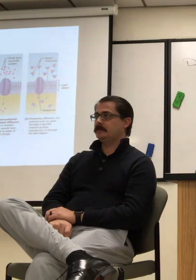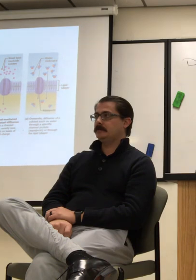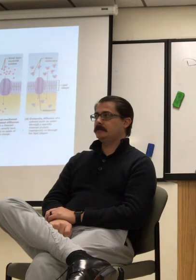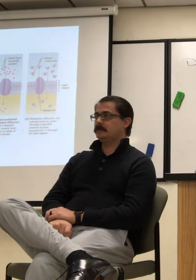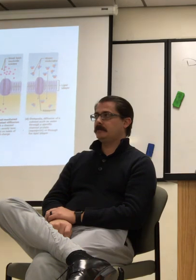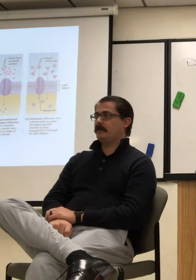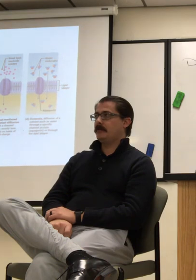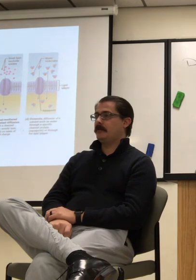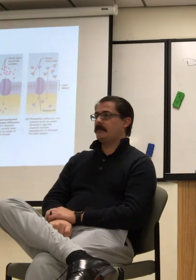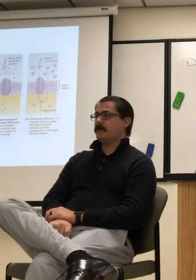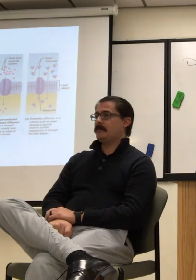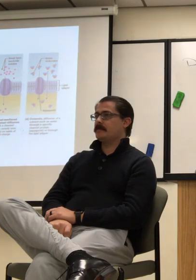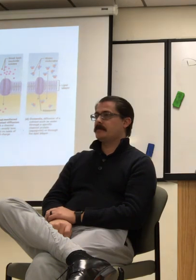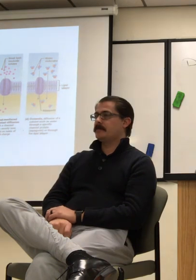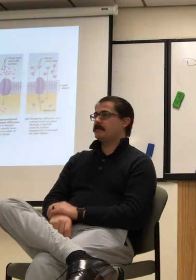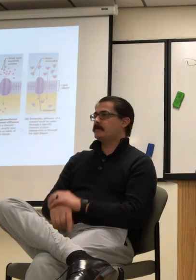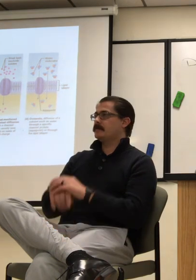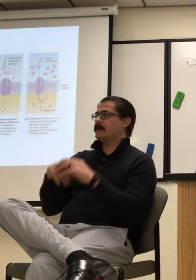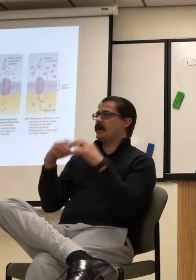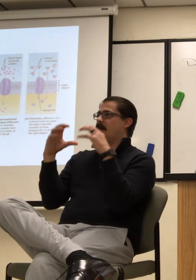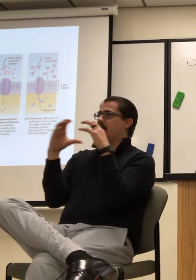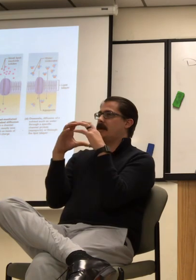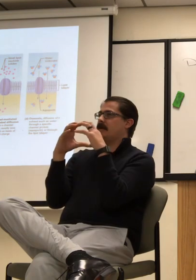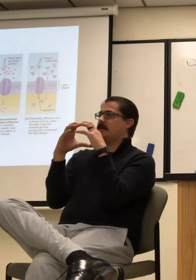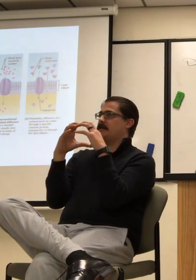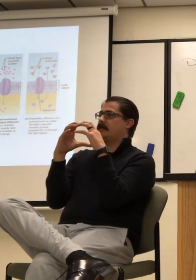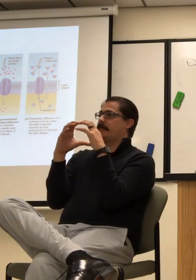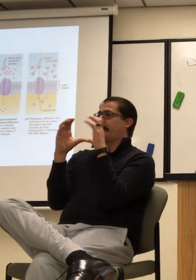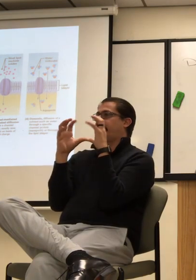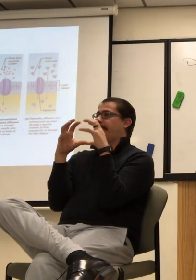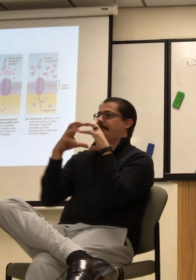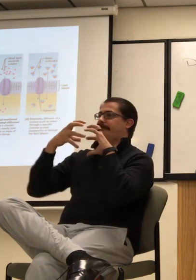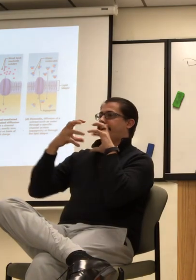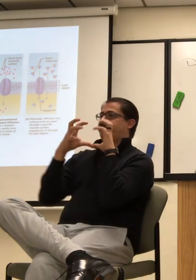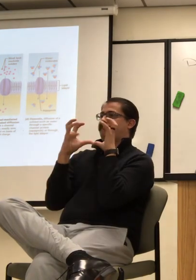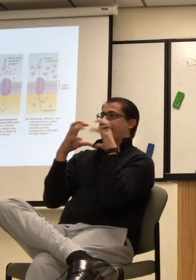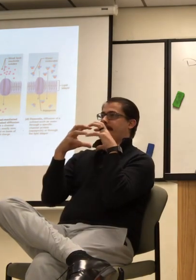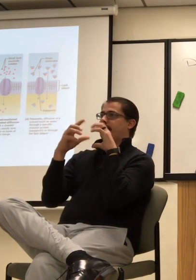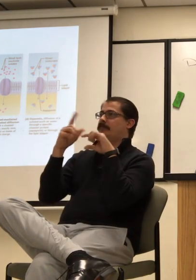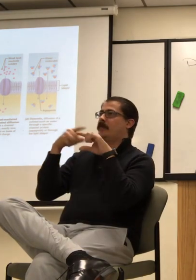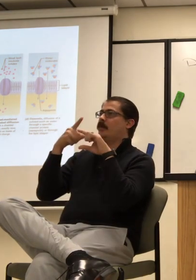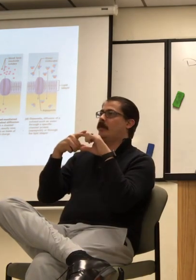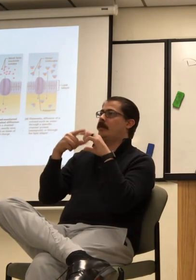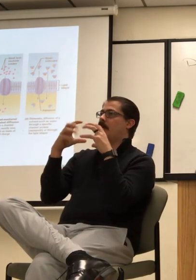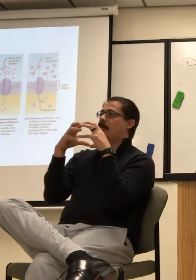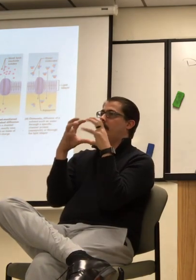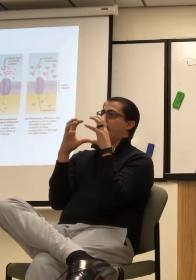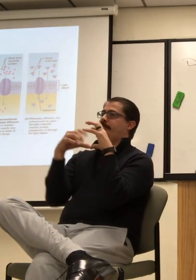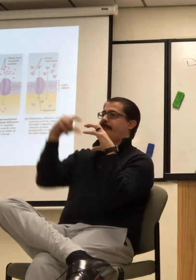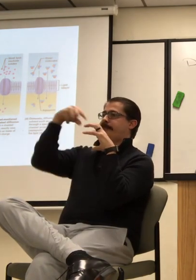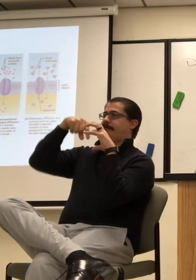carriers, they kind of change shape when they bind their solute.